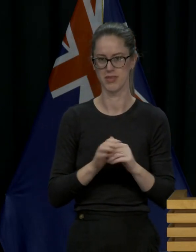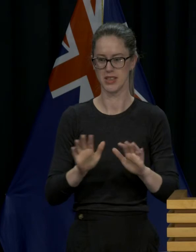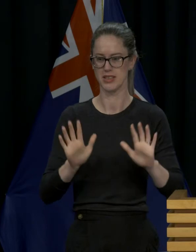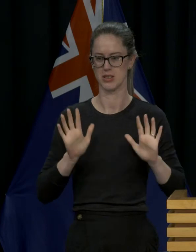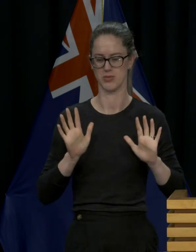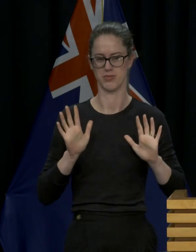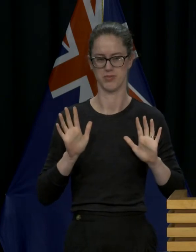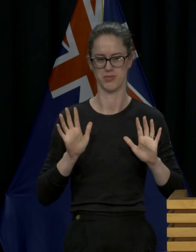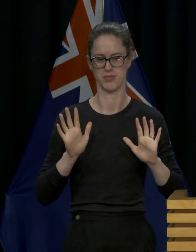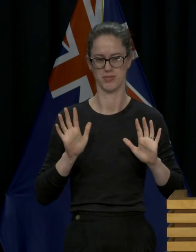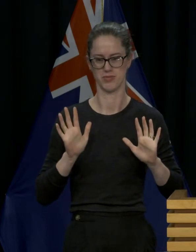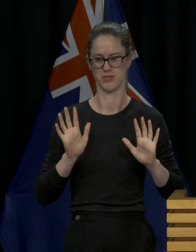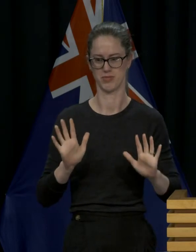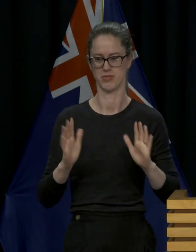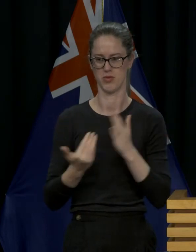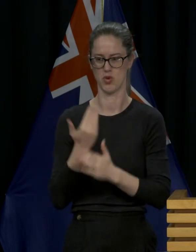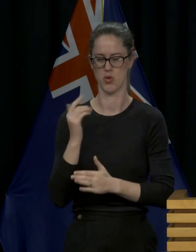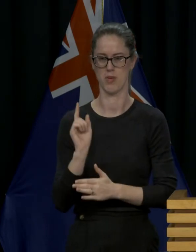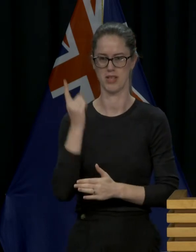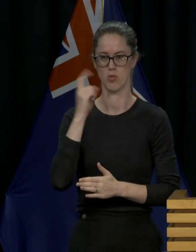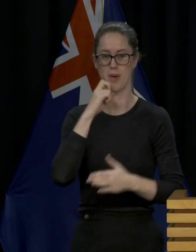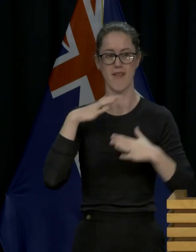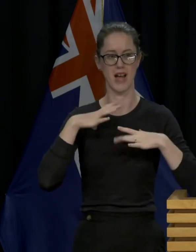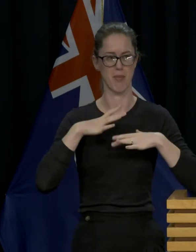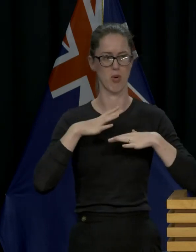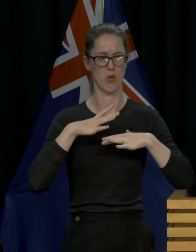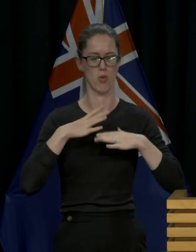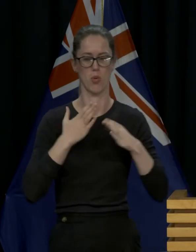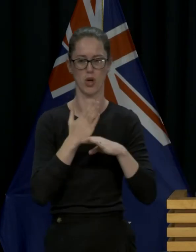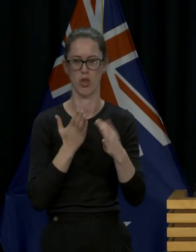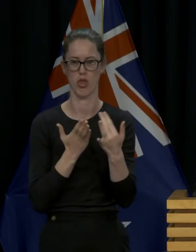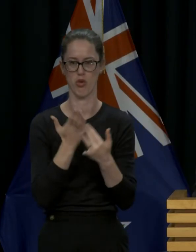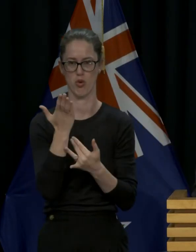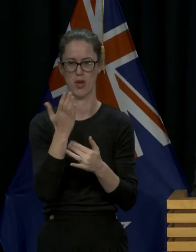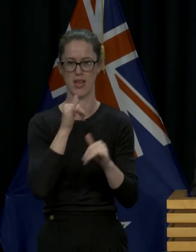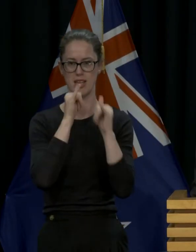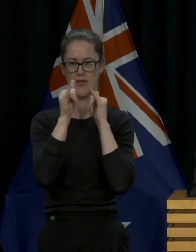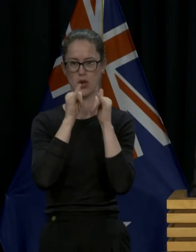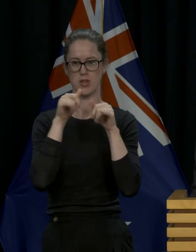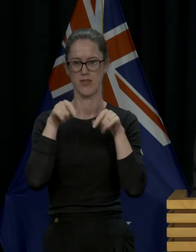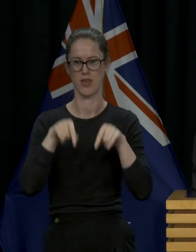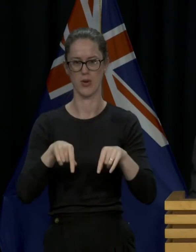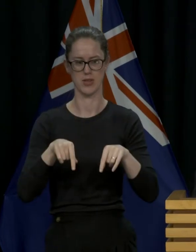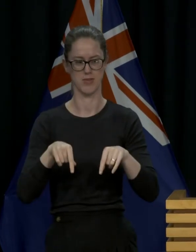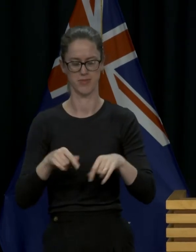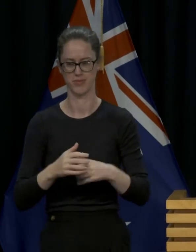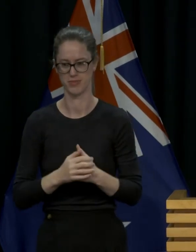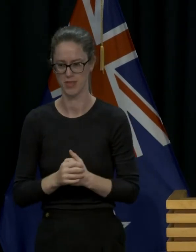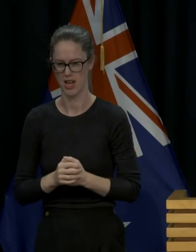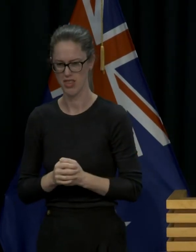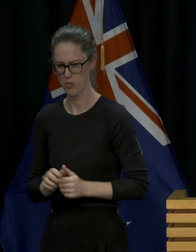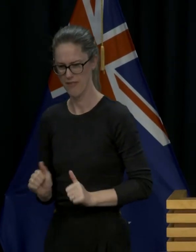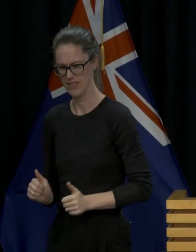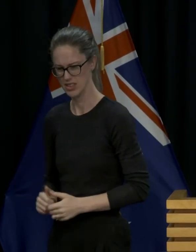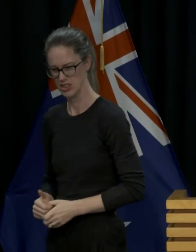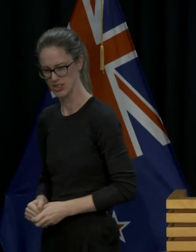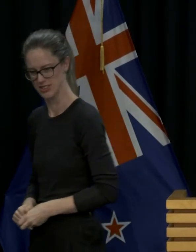Otherwise, yes, other new ministers will be available. We'll work through some of the interviews for those on a case by case.